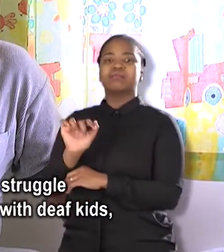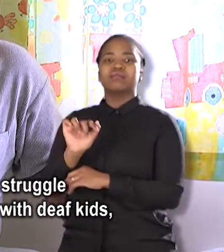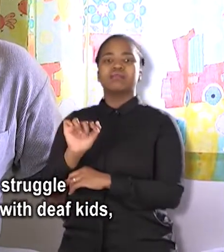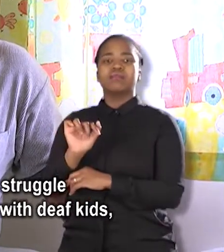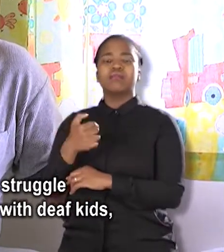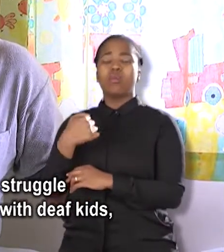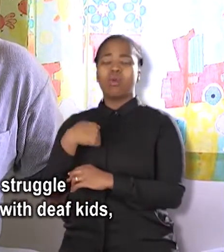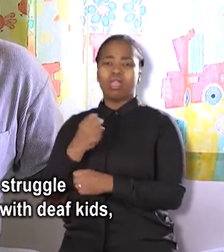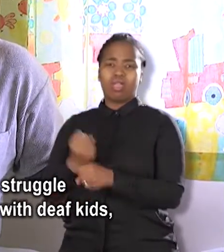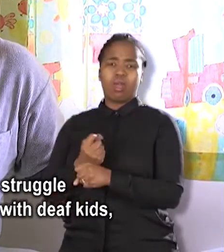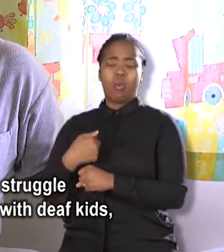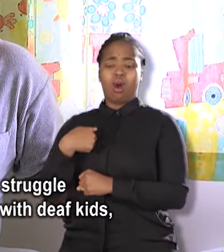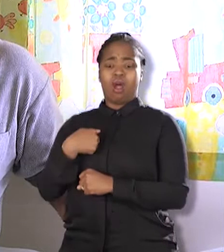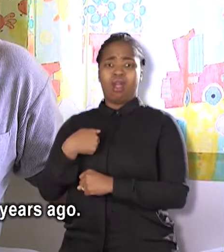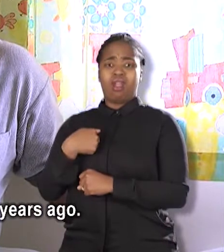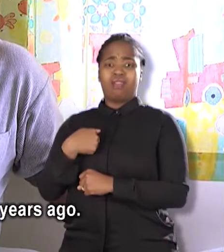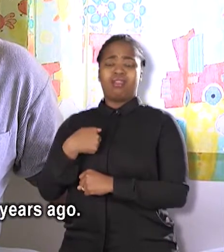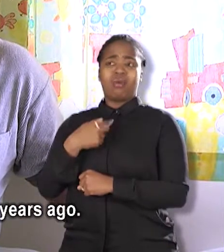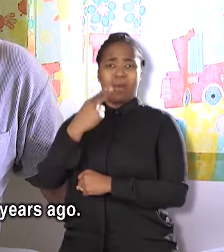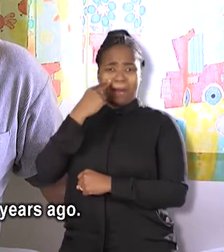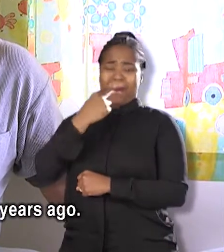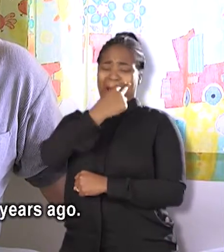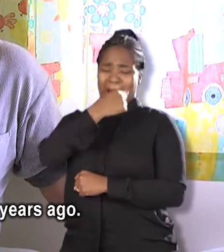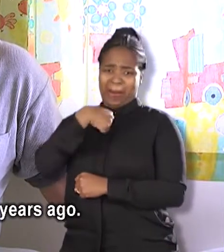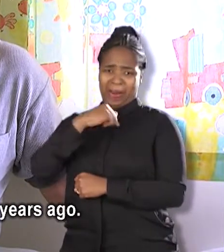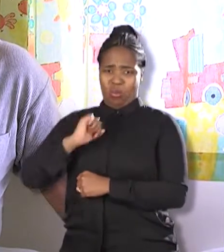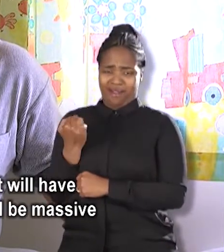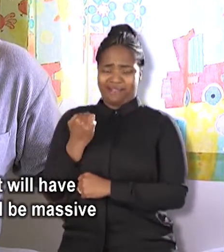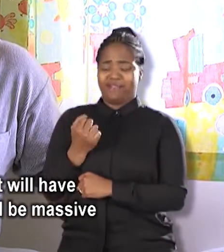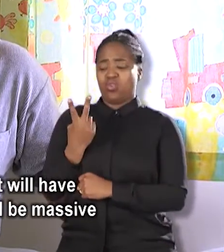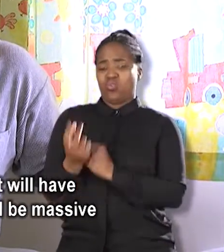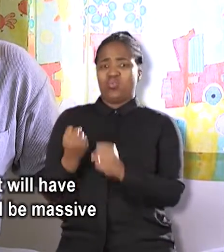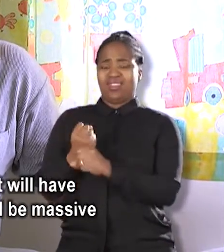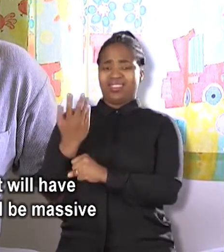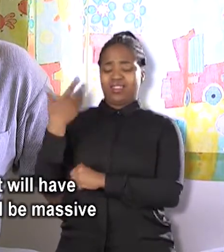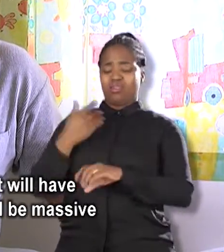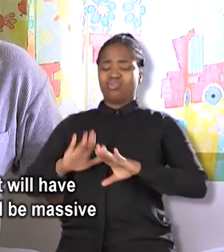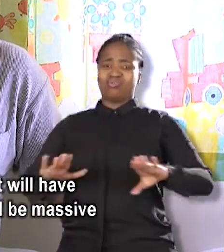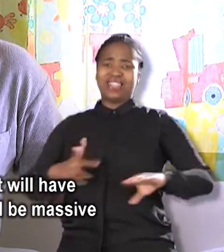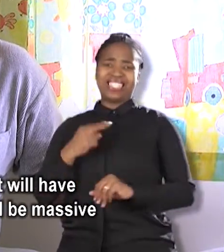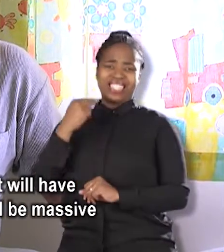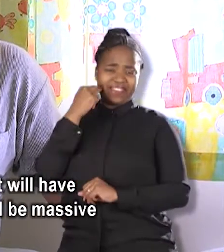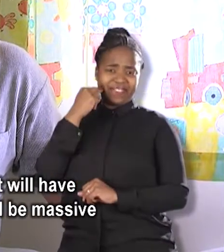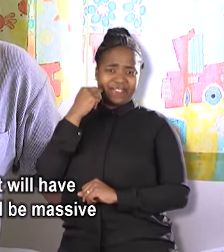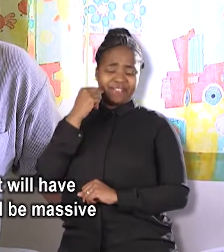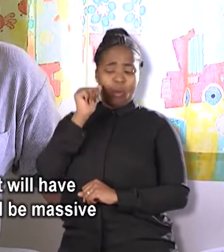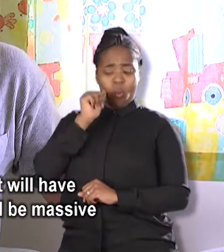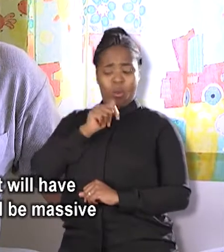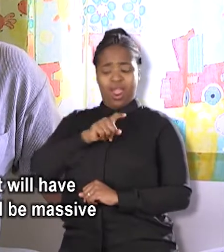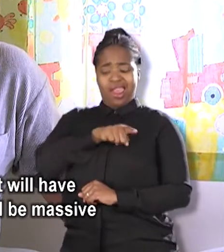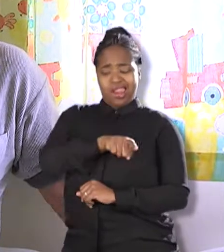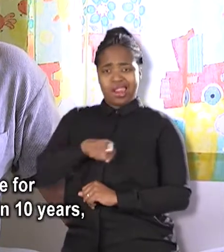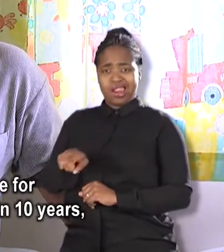we struggle as blind parents with deaf kids. That was 2 years back. The impact it will have on our lives will